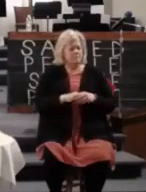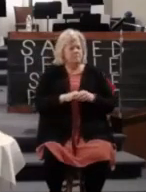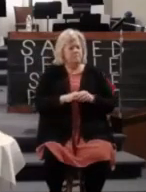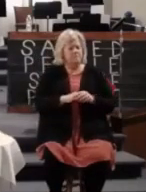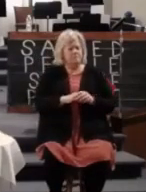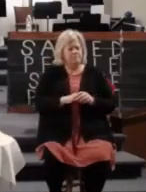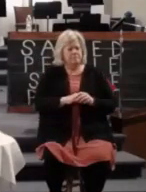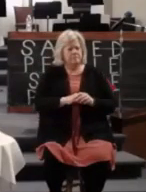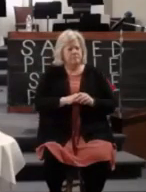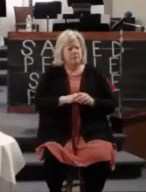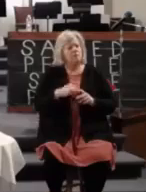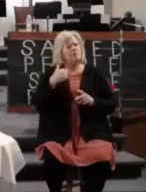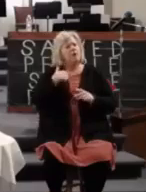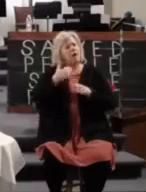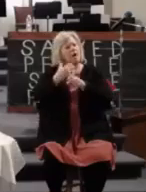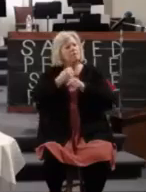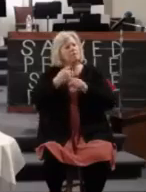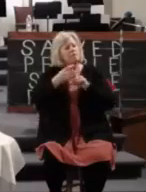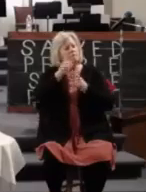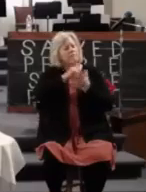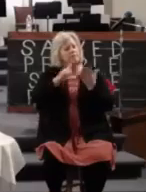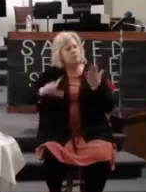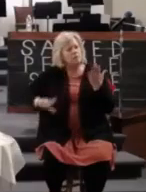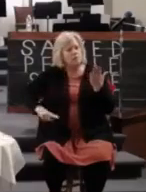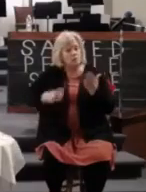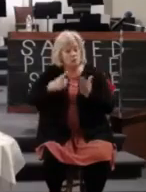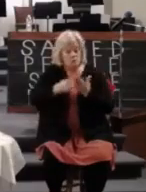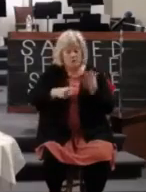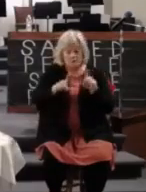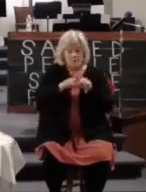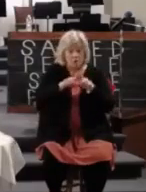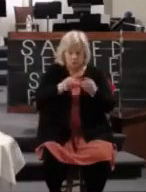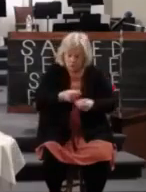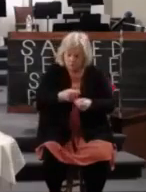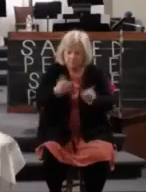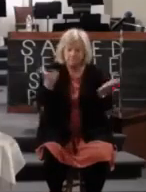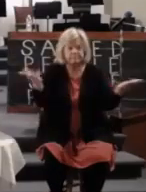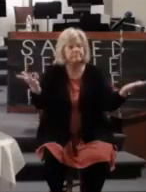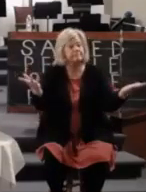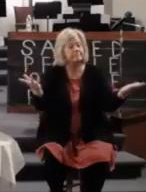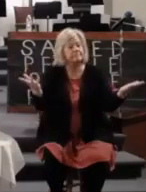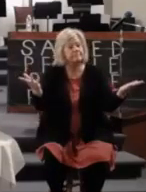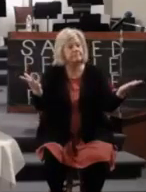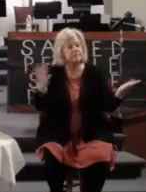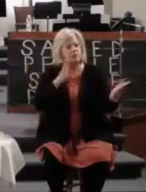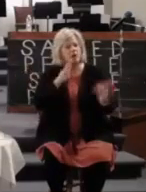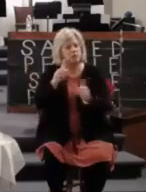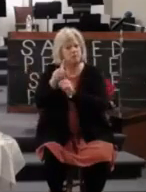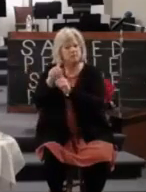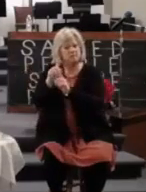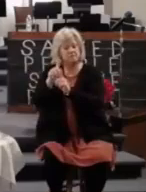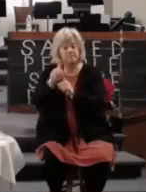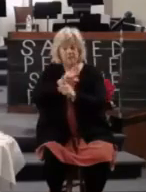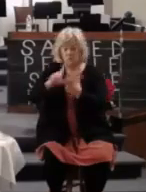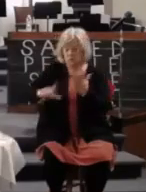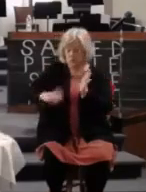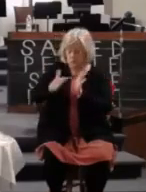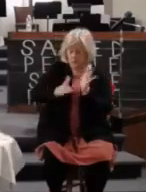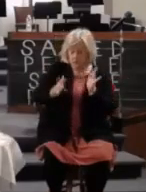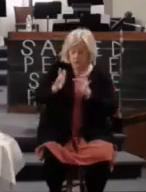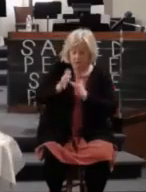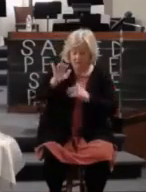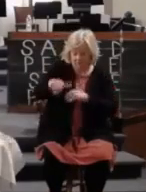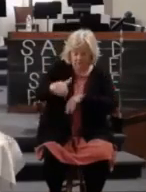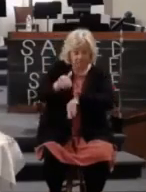For I received from the Lord what I also passed on to you. The Lord Jesus, on